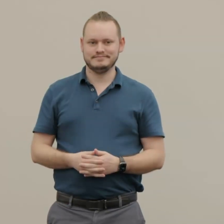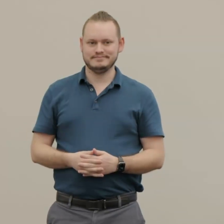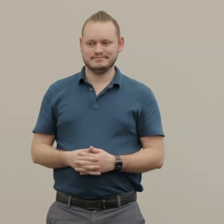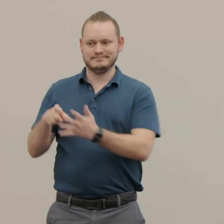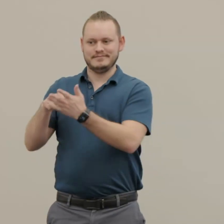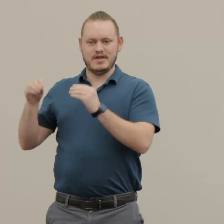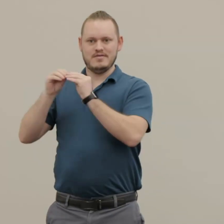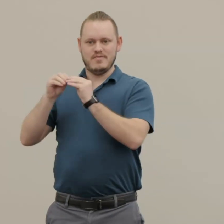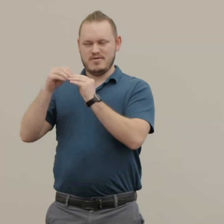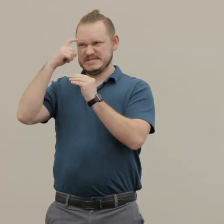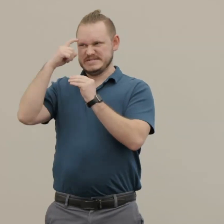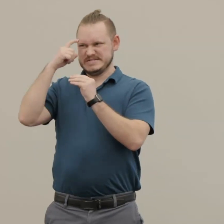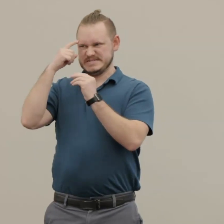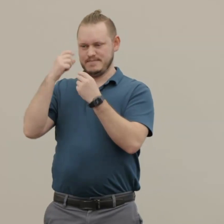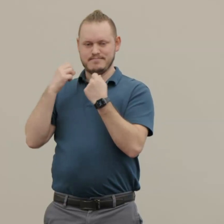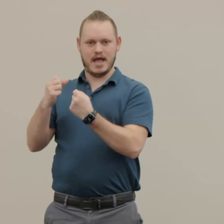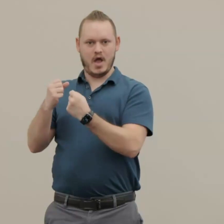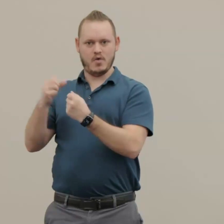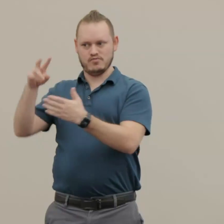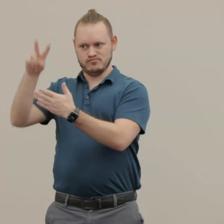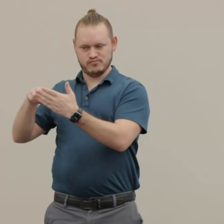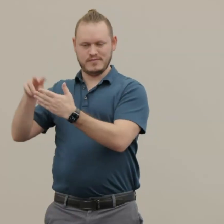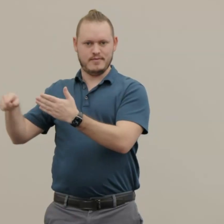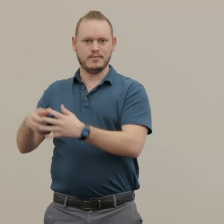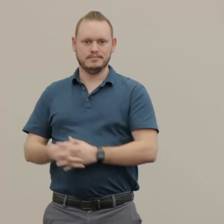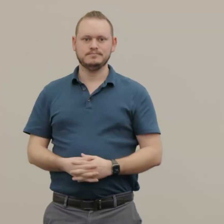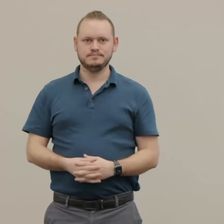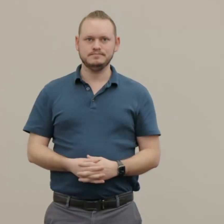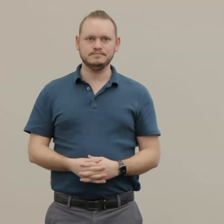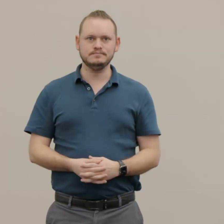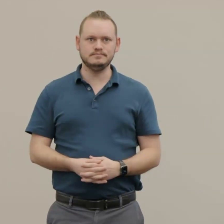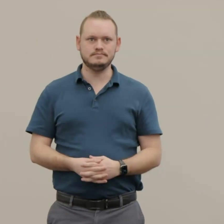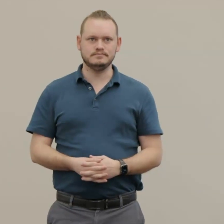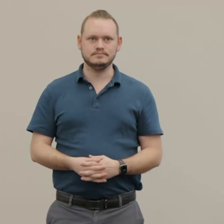more cognitive brain power to do the other one.